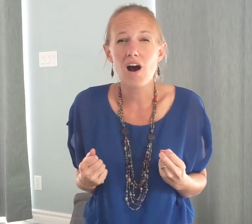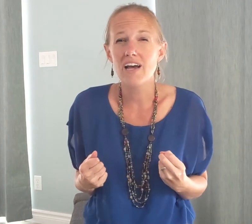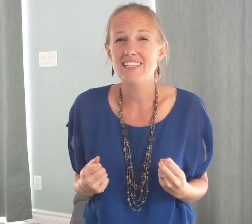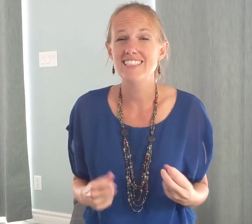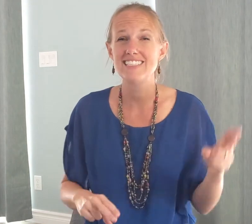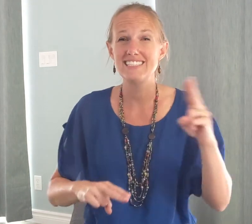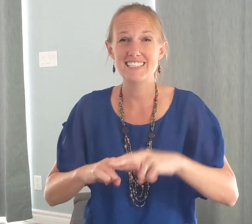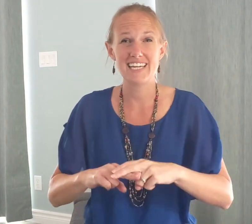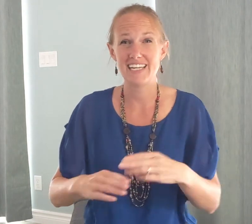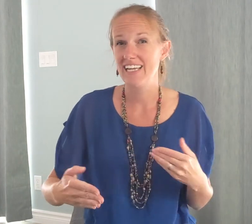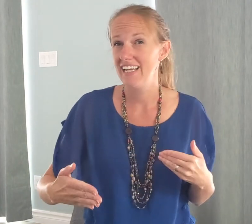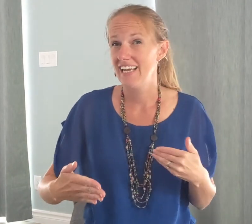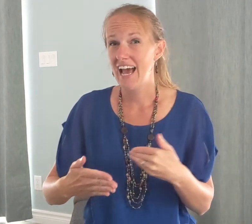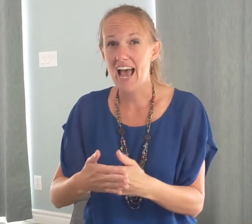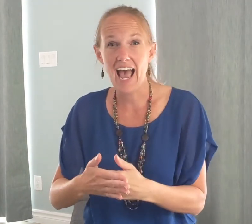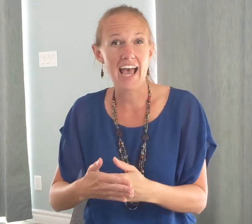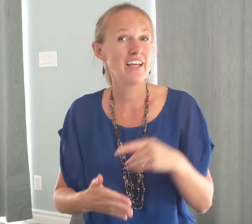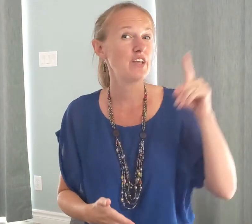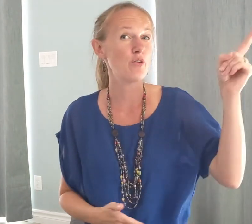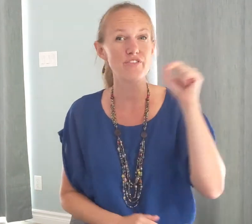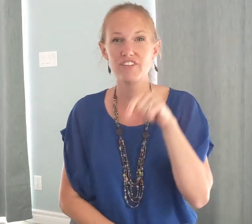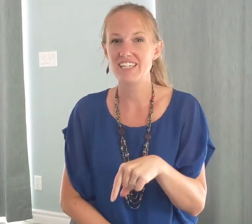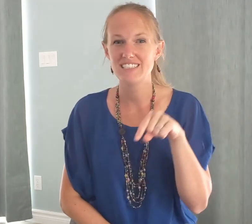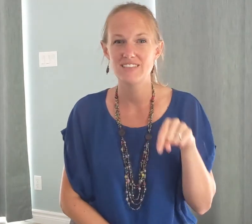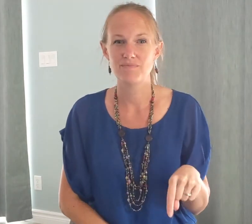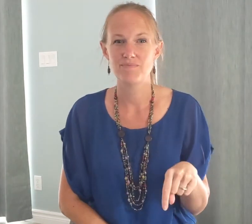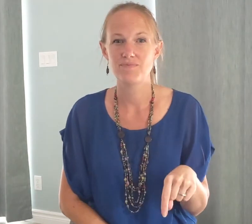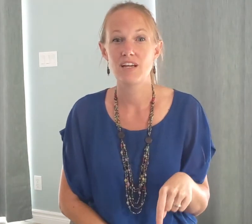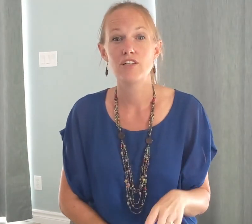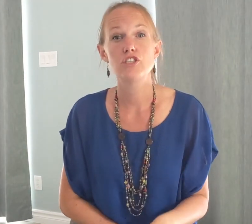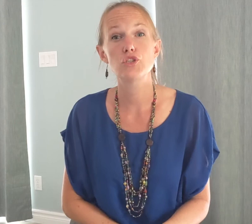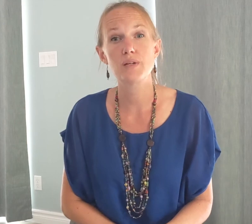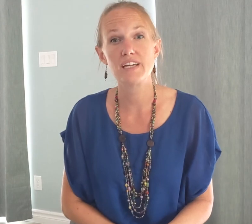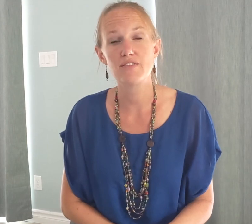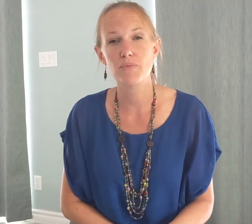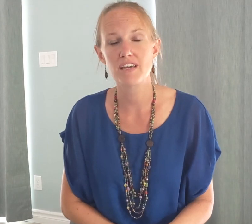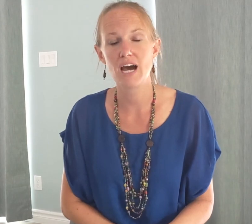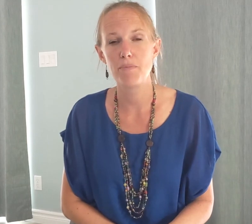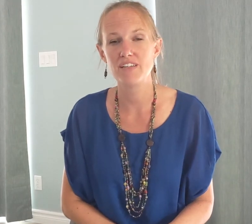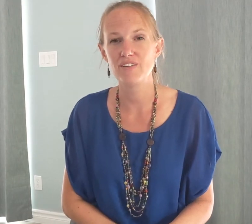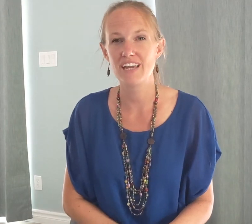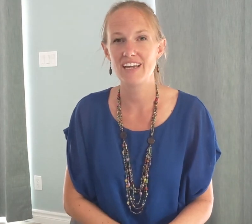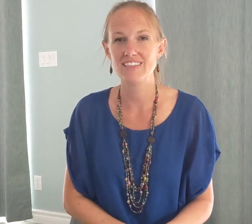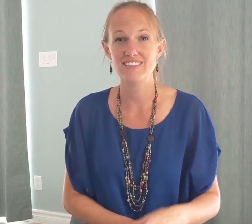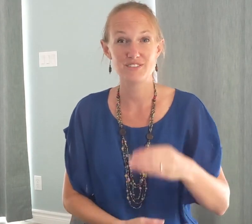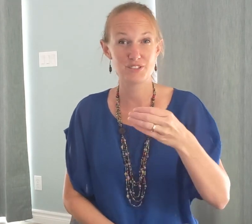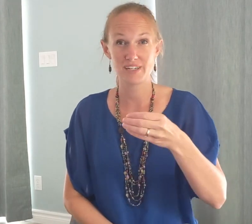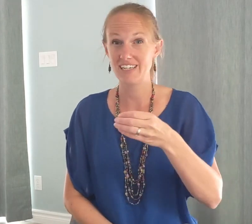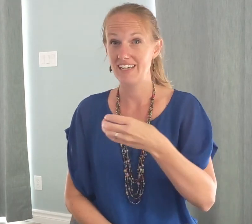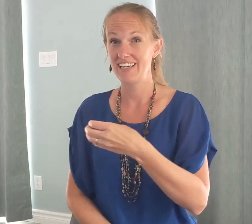wanna sit at your feet, drink from the cup in your hand. So drink is